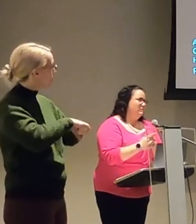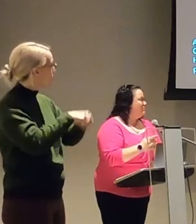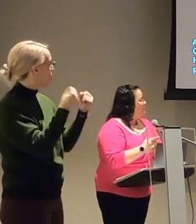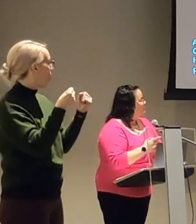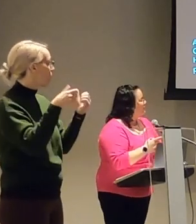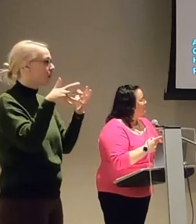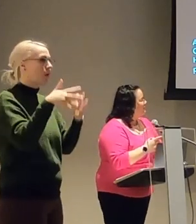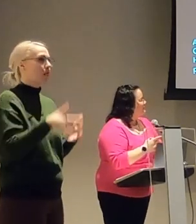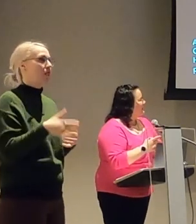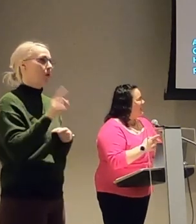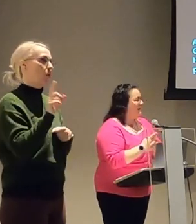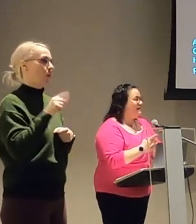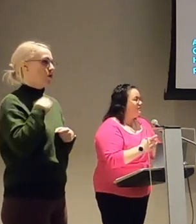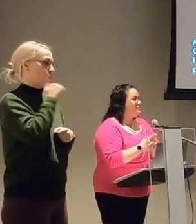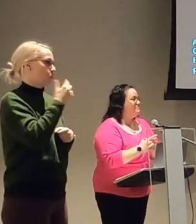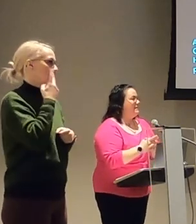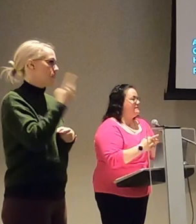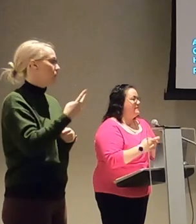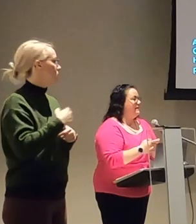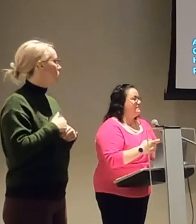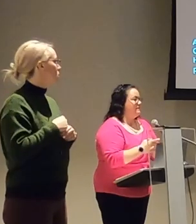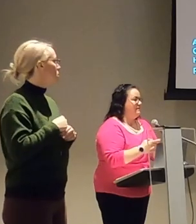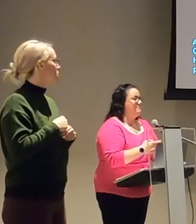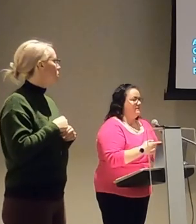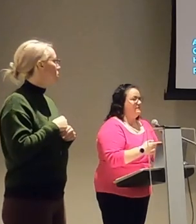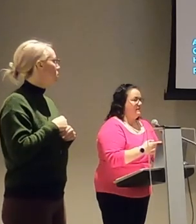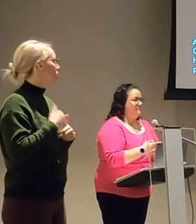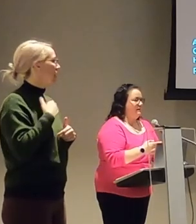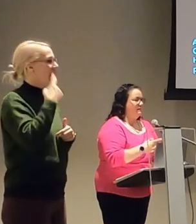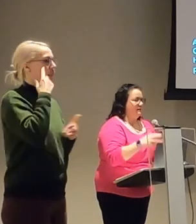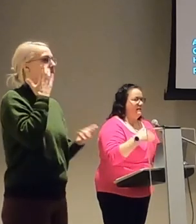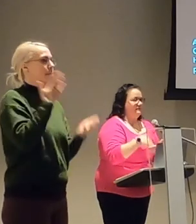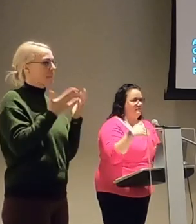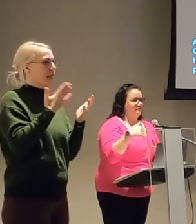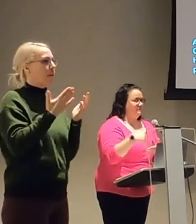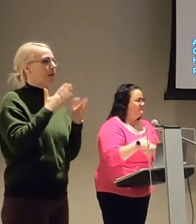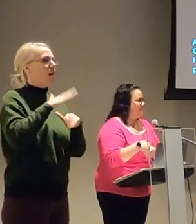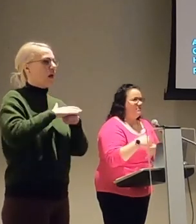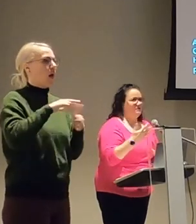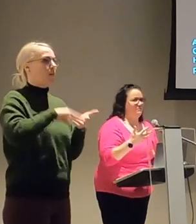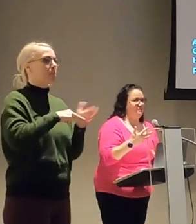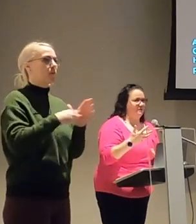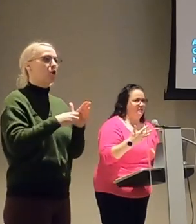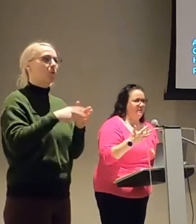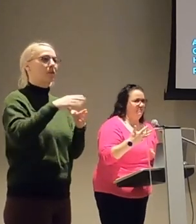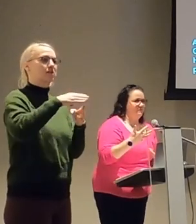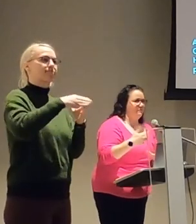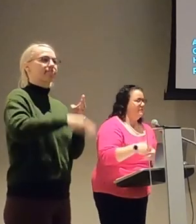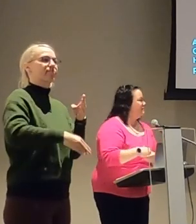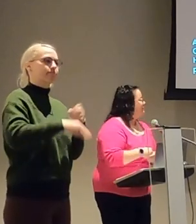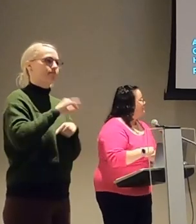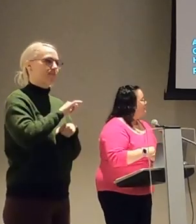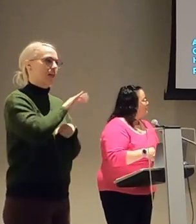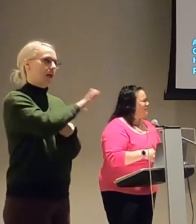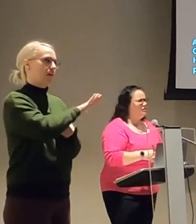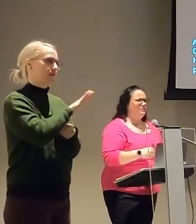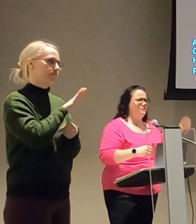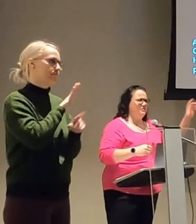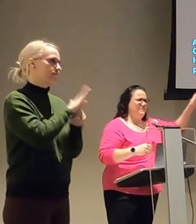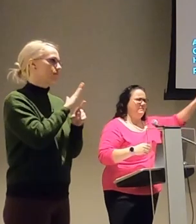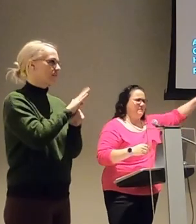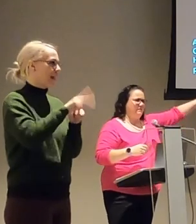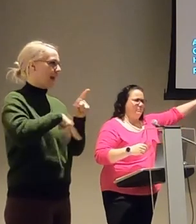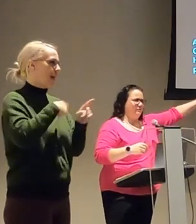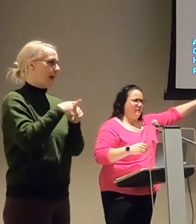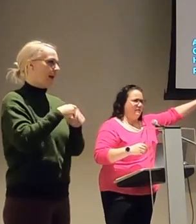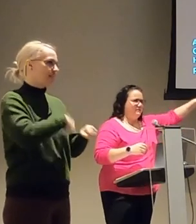So I actually might say he meant it that way, like it's maybe just a particular type of sword. Because you would